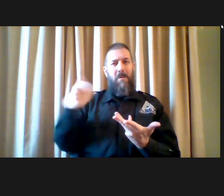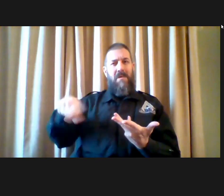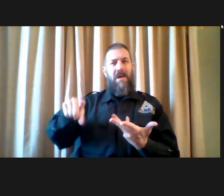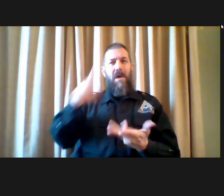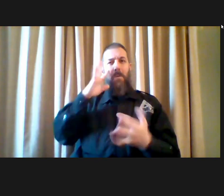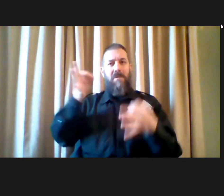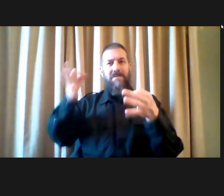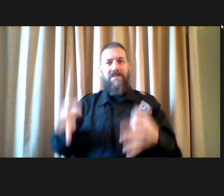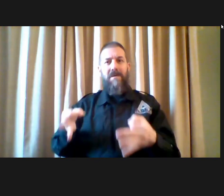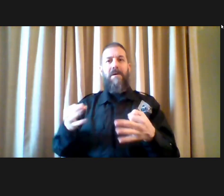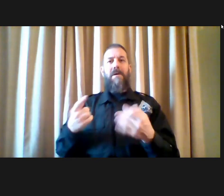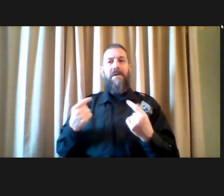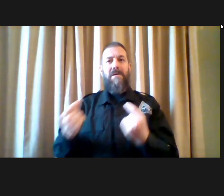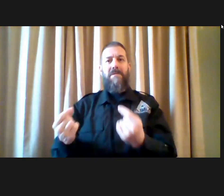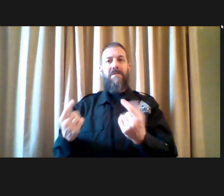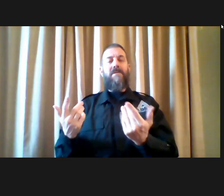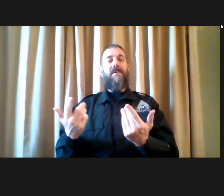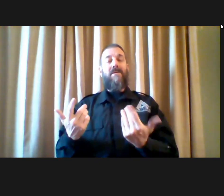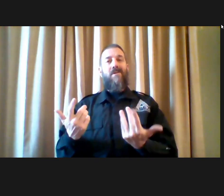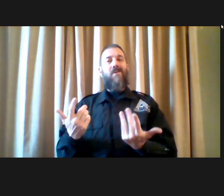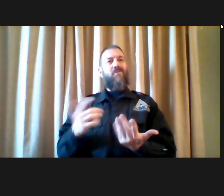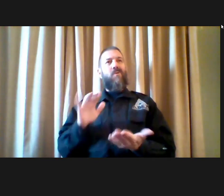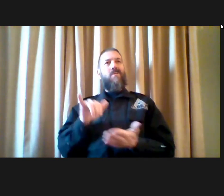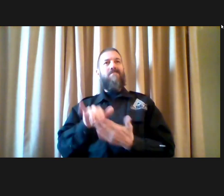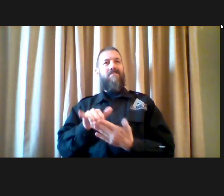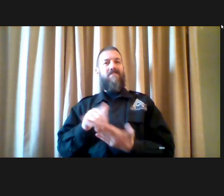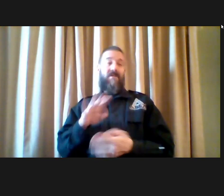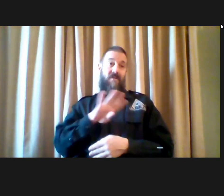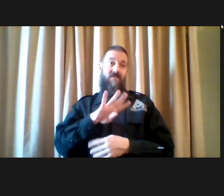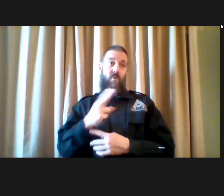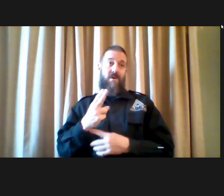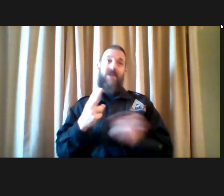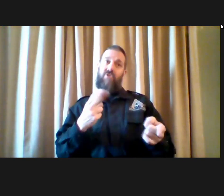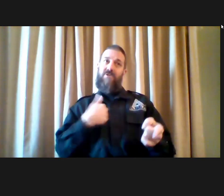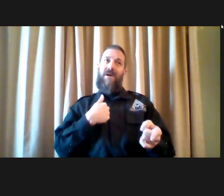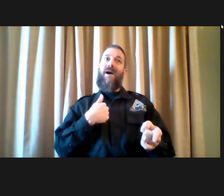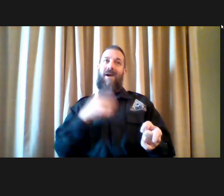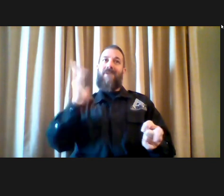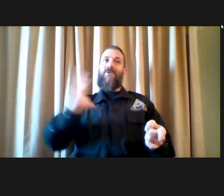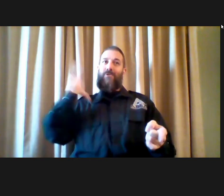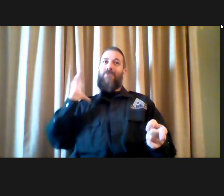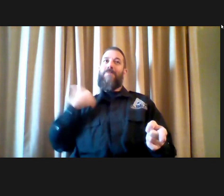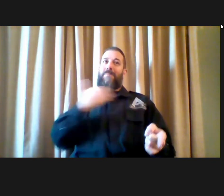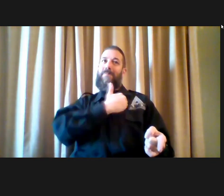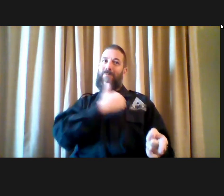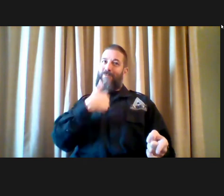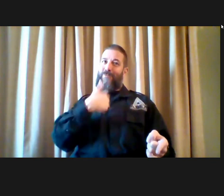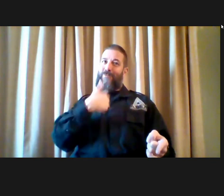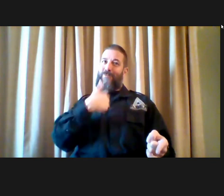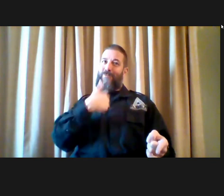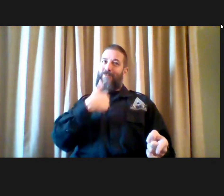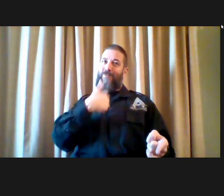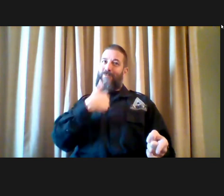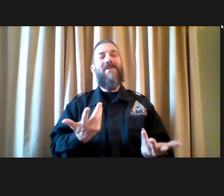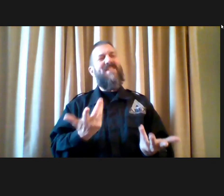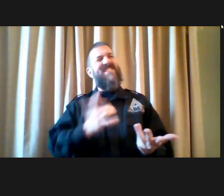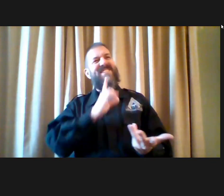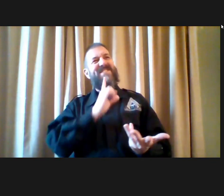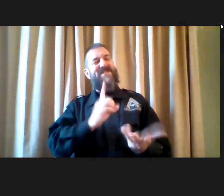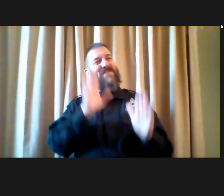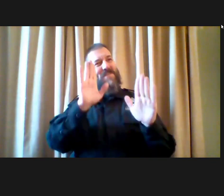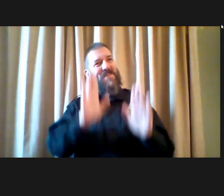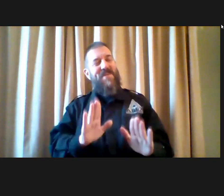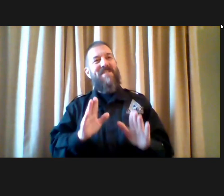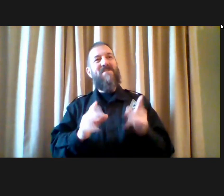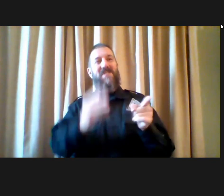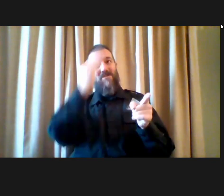children when we talk about 4-H, which I was a member of, by the way back when. And so it's really wonderful that you're sharing that